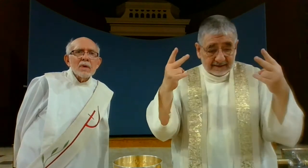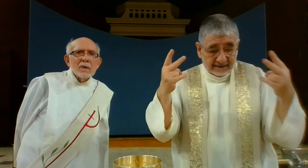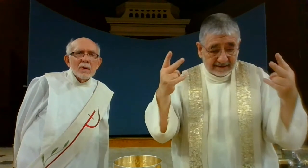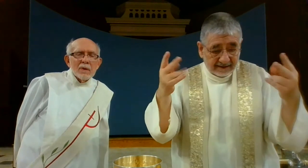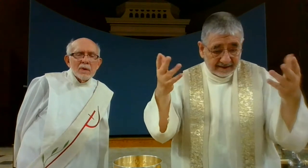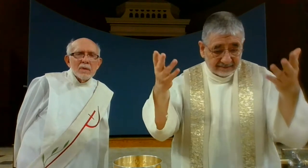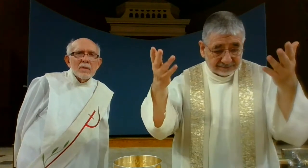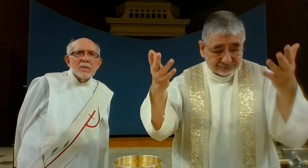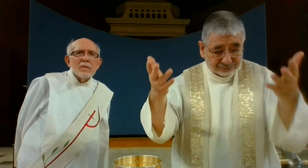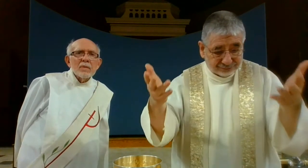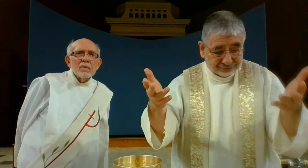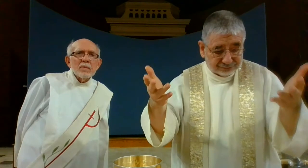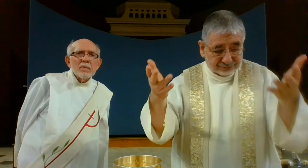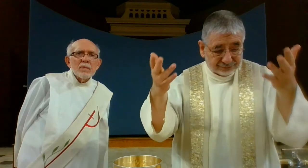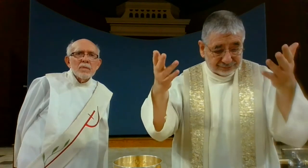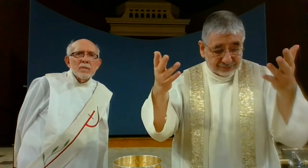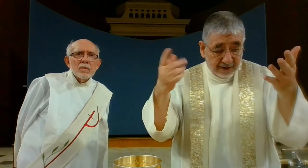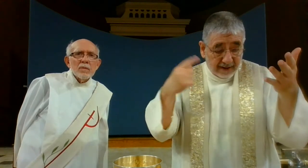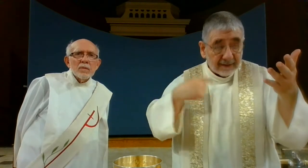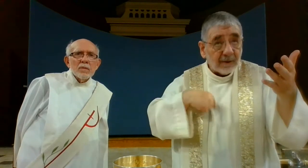up through him in love